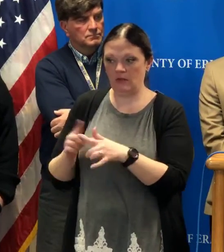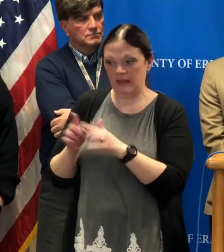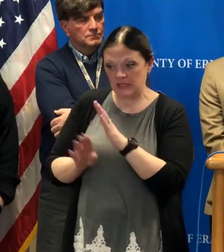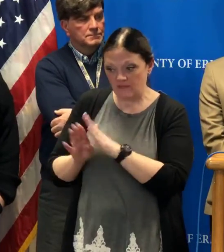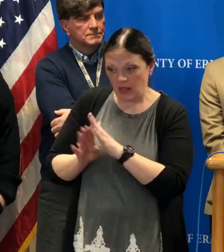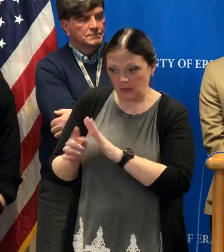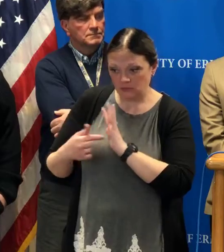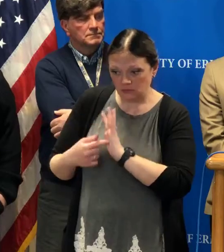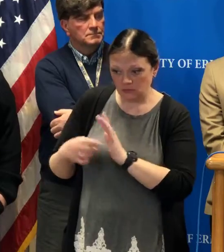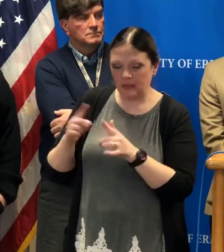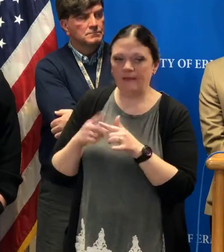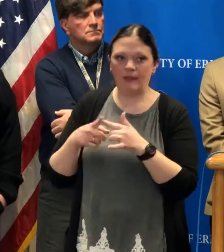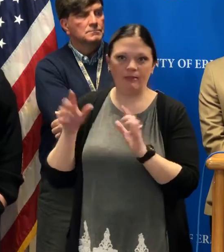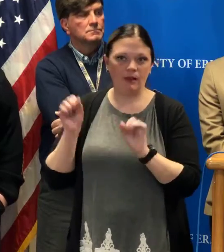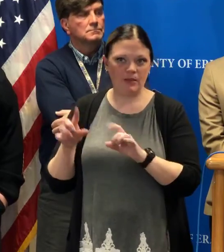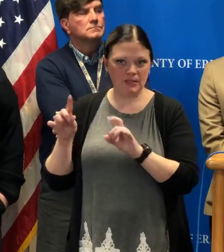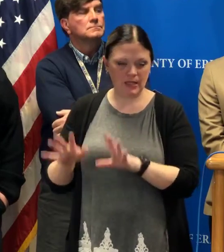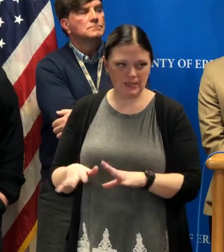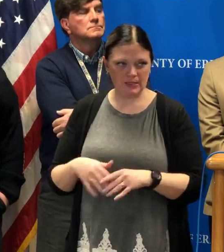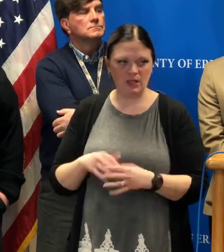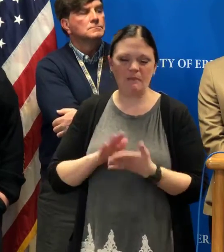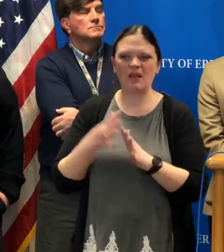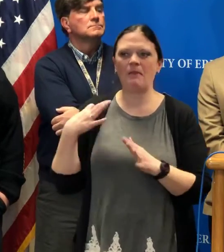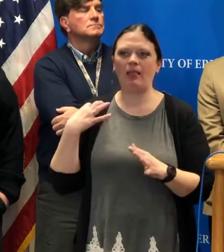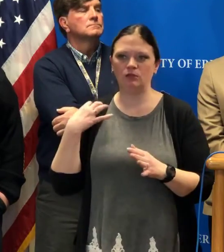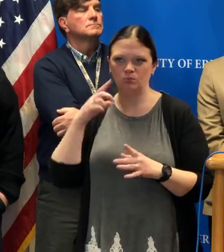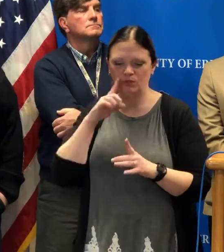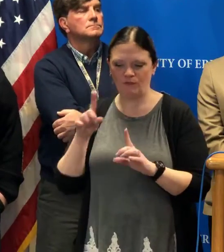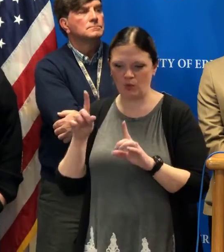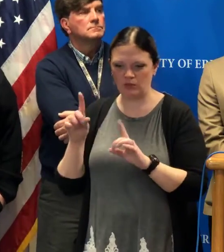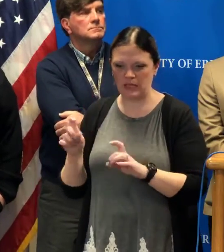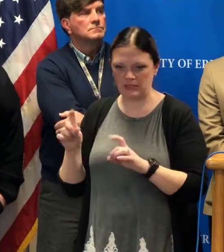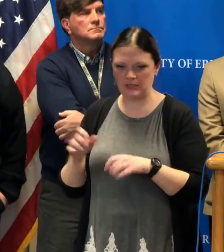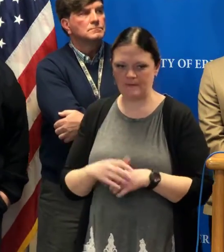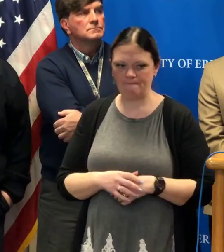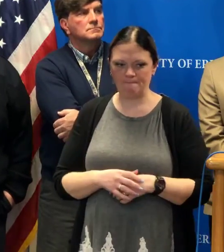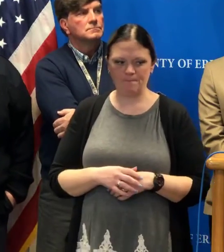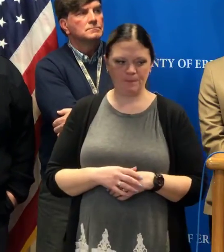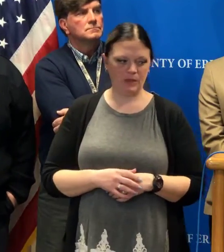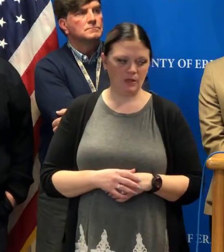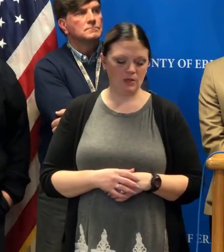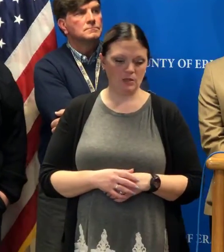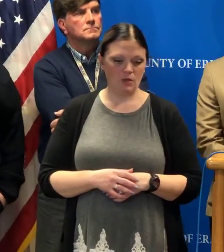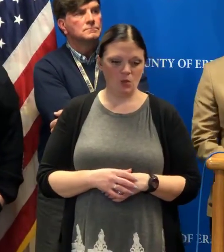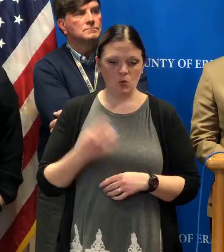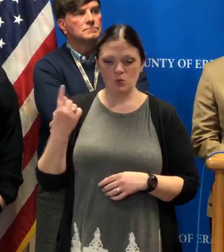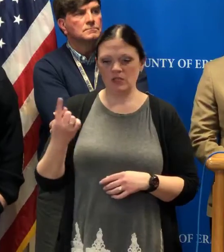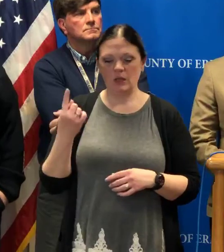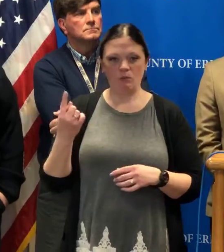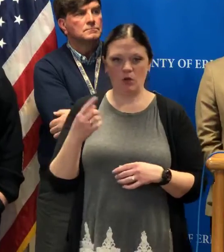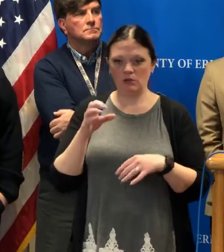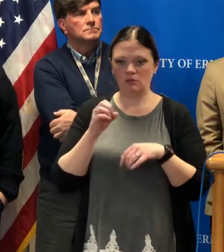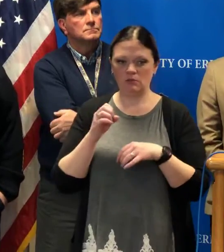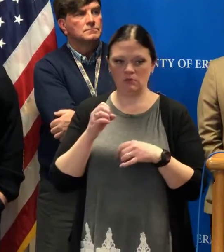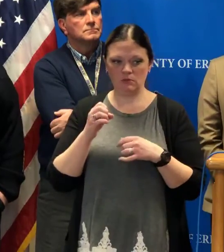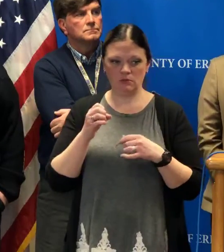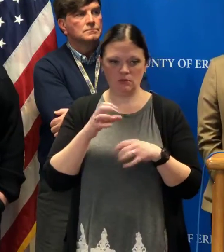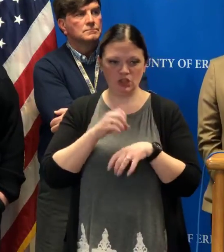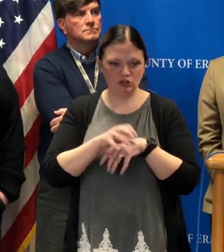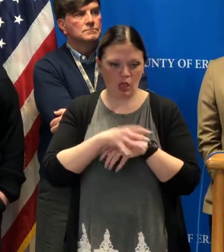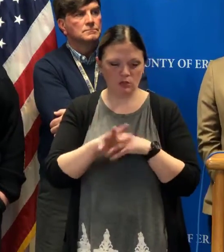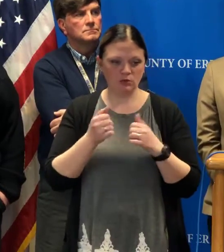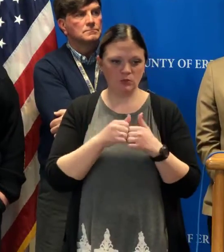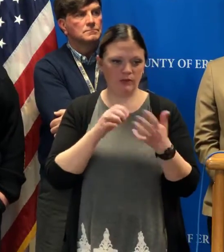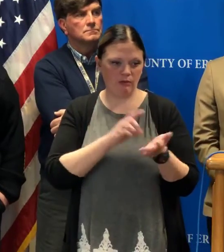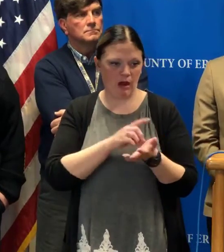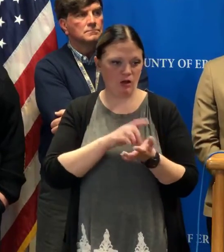become eligible for testing. And so for the former, if somebody consults with their healthcare provider, they could do